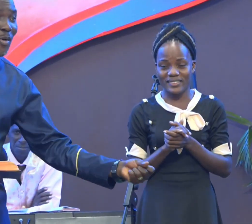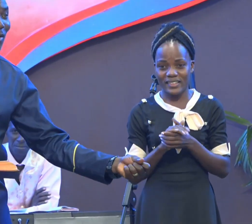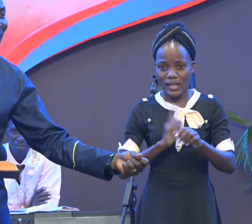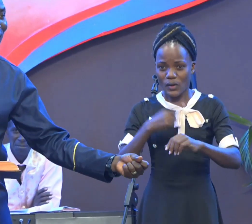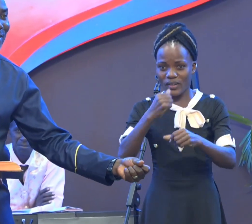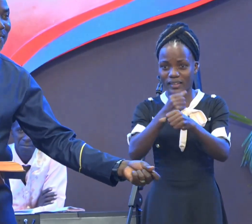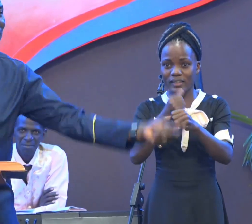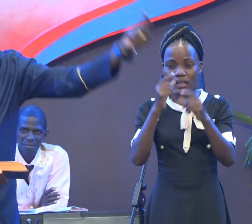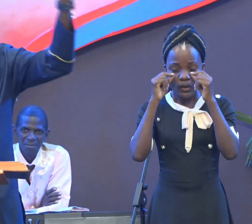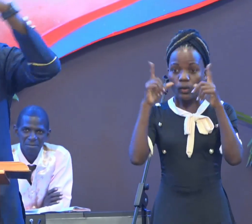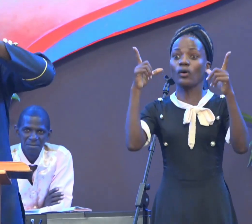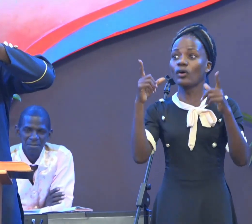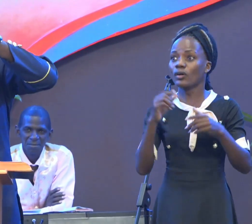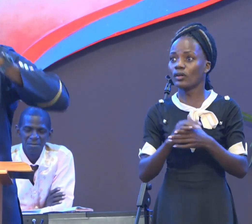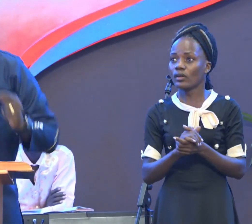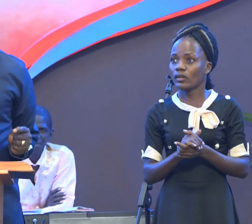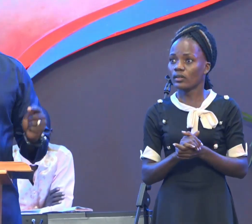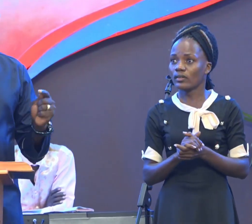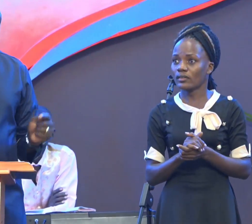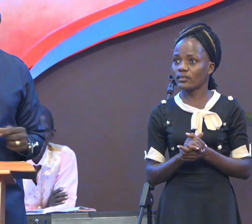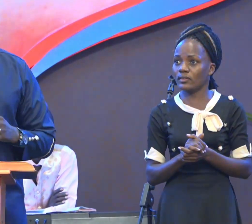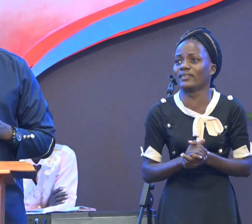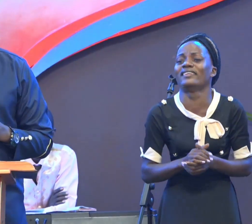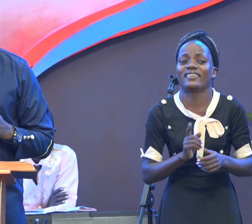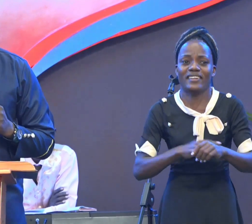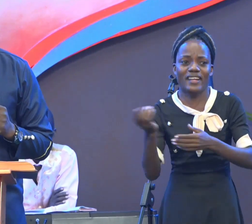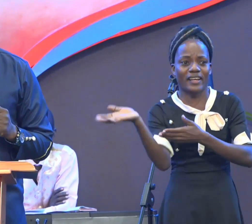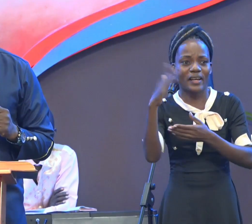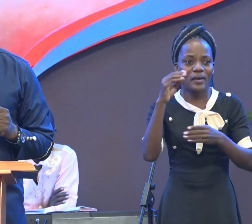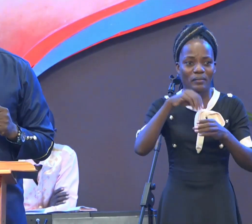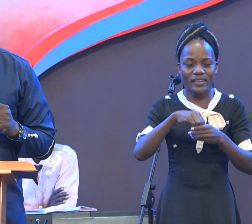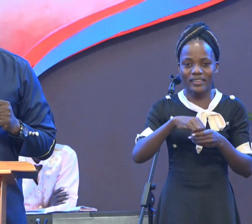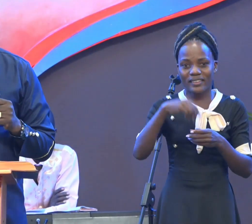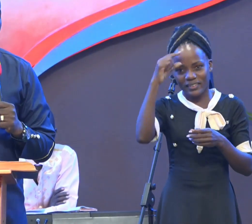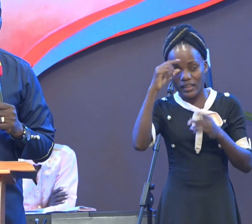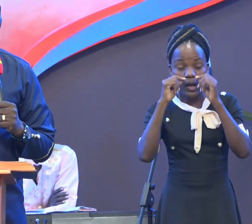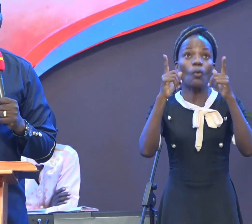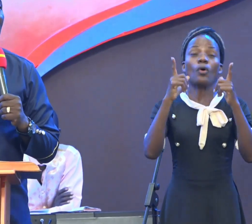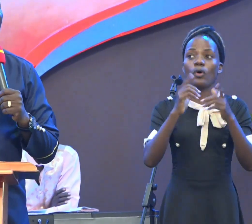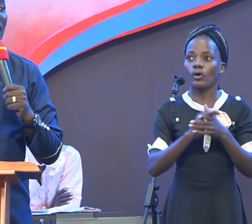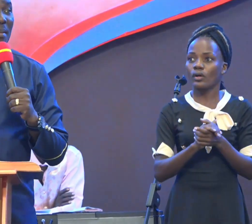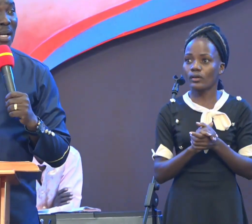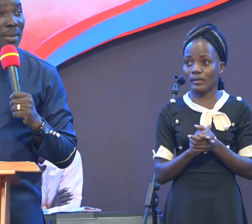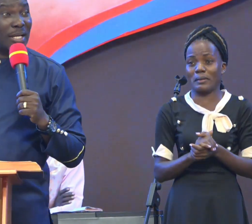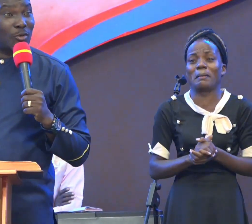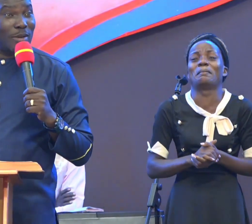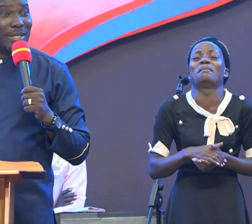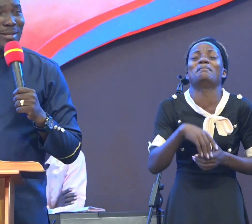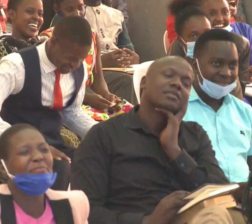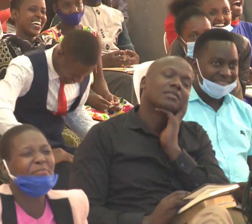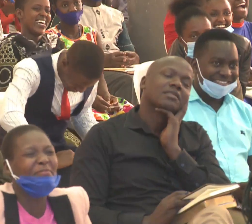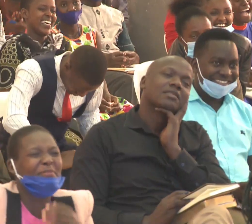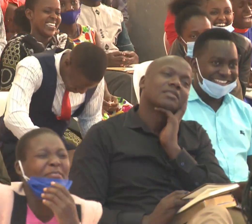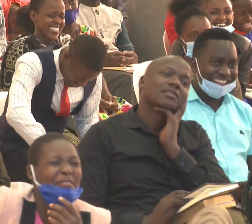touched on her. When she touched her. Nantongo bwakoma omukutegeera. When Sister Nantongo came back to her senses. Yatandikira kabaka